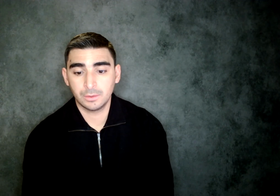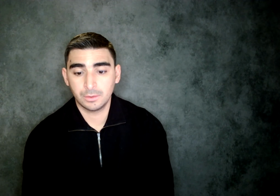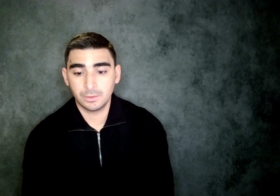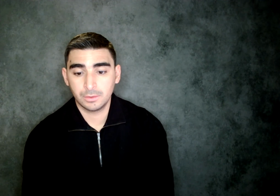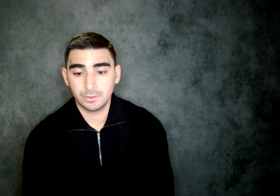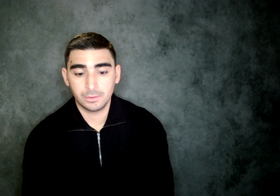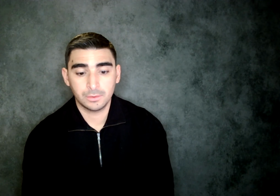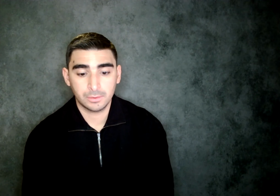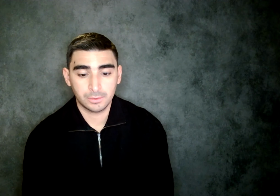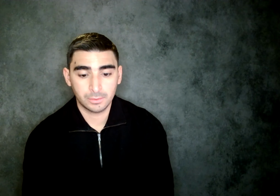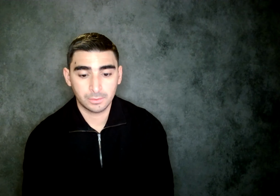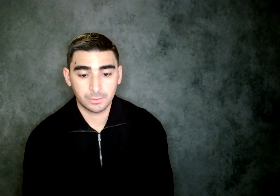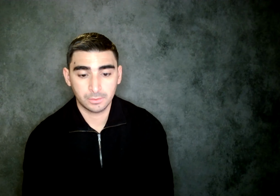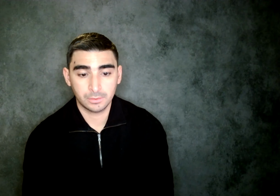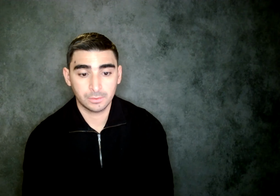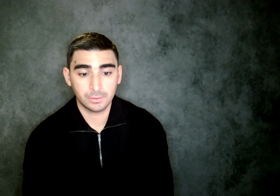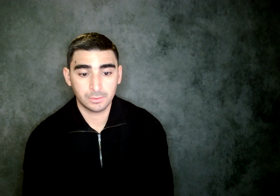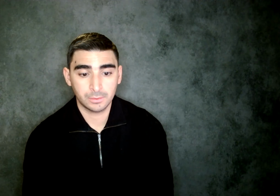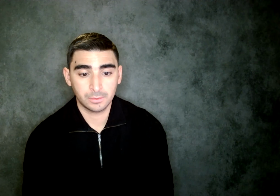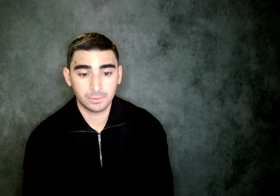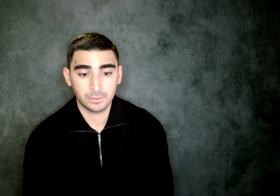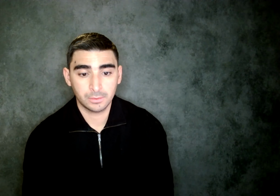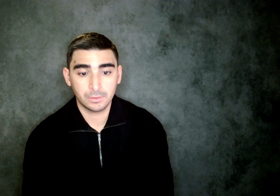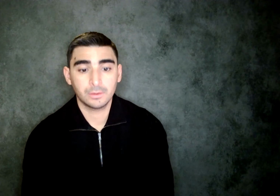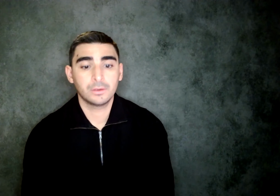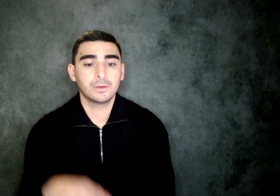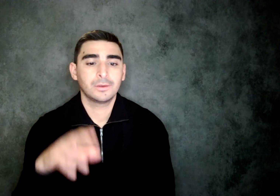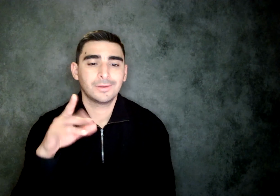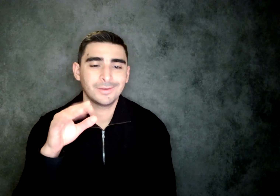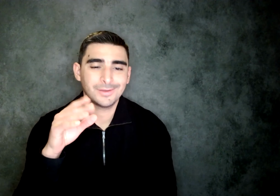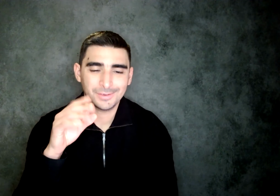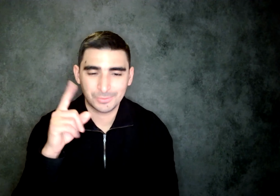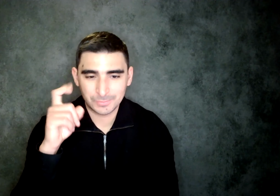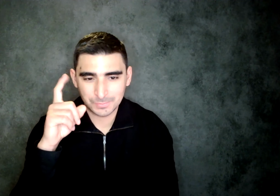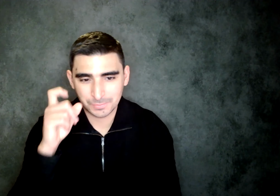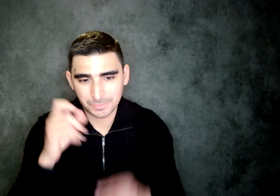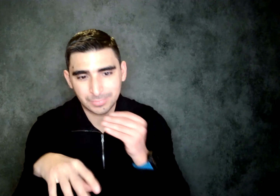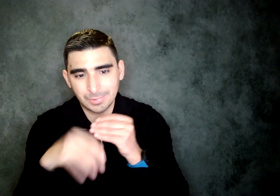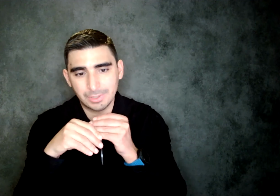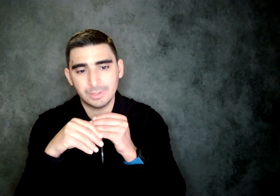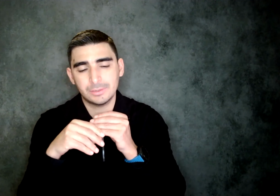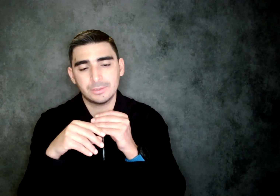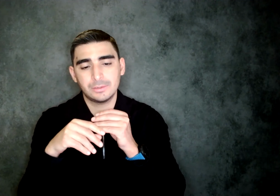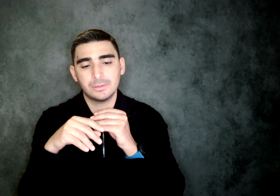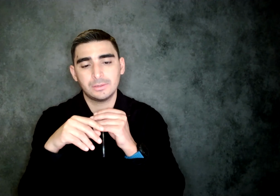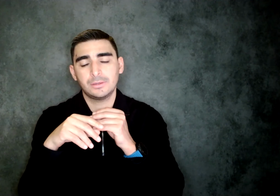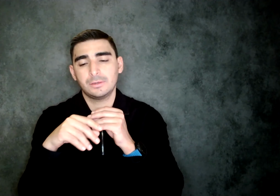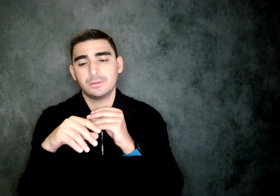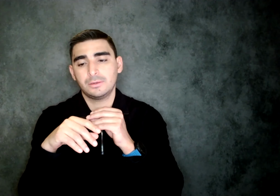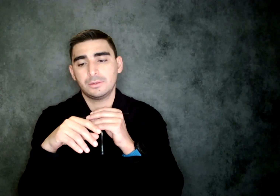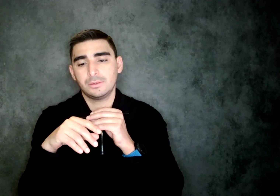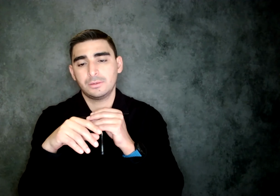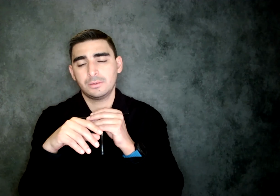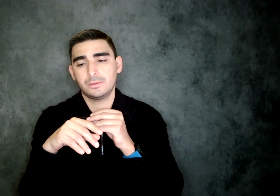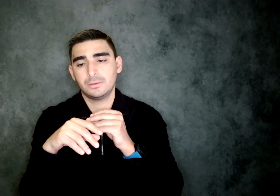Thank you. Jenna, did you have an additional thought? Yeah, and then just another thing I wanted to share with all of you.